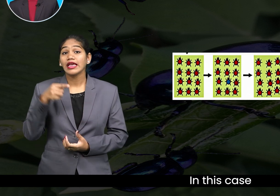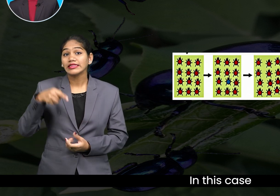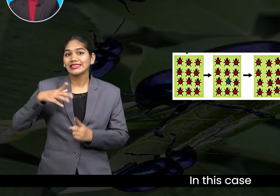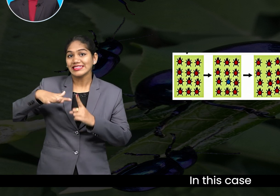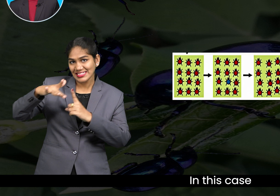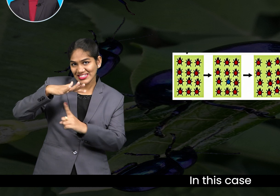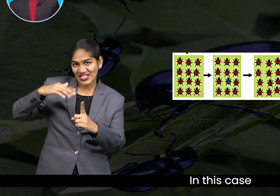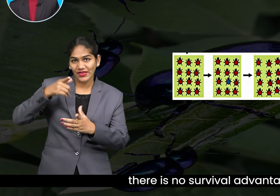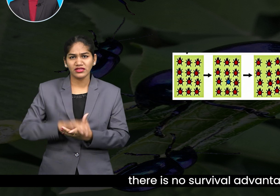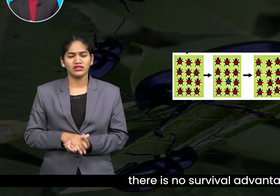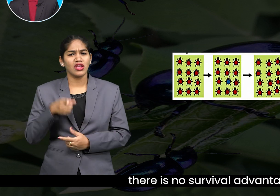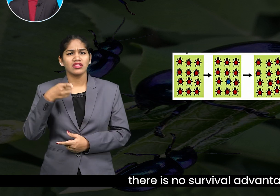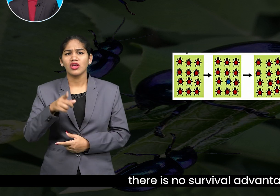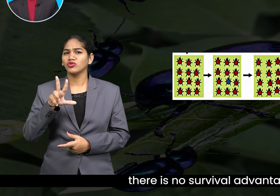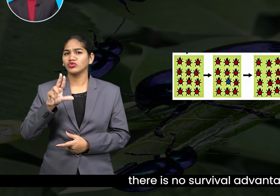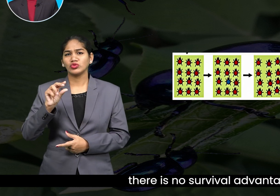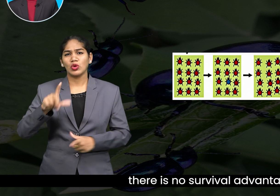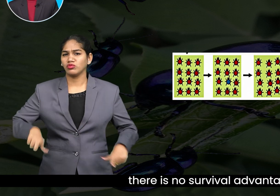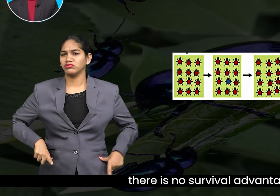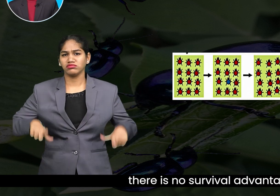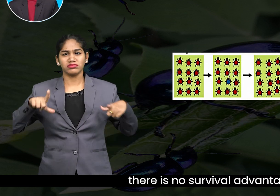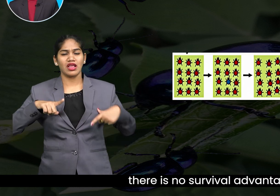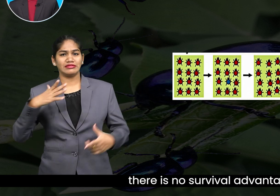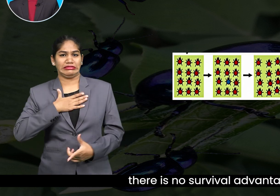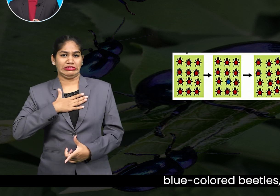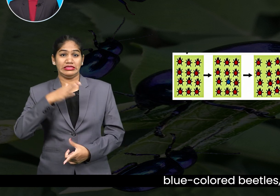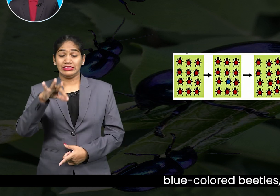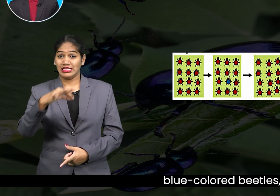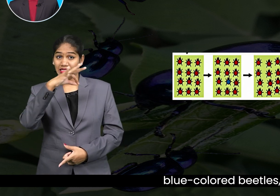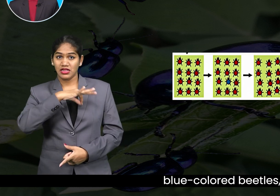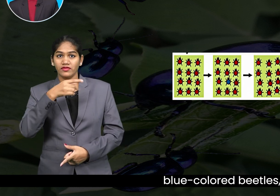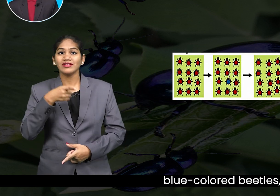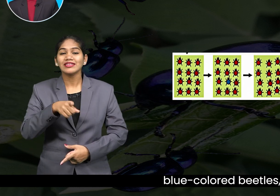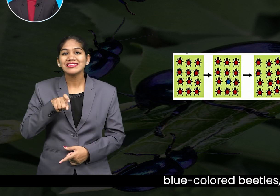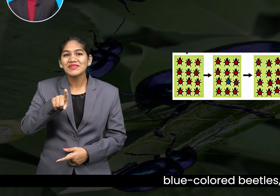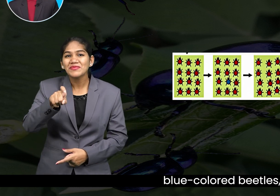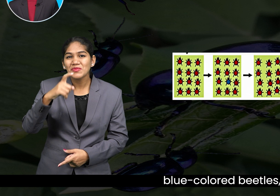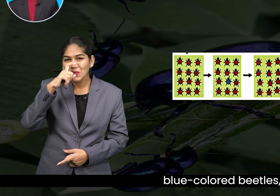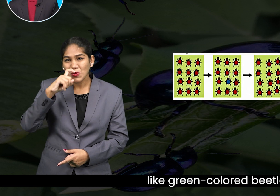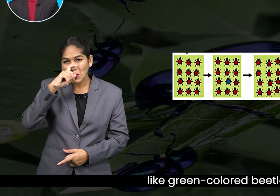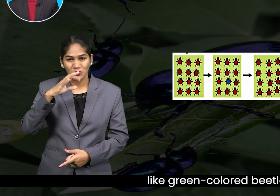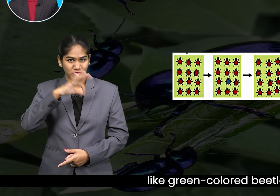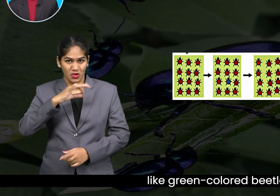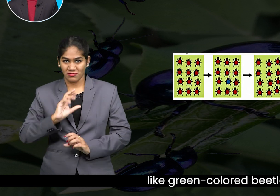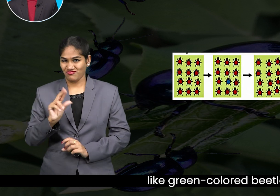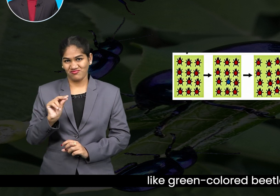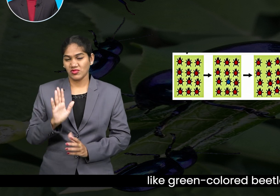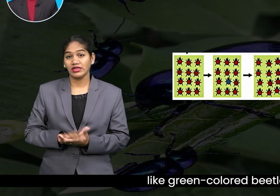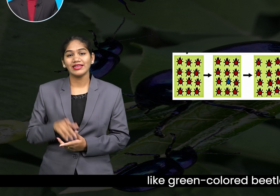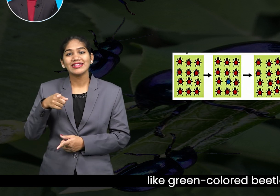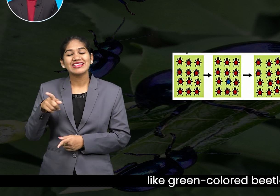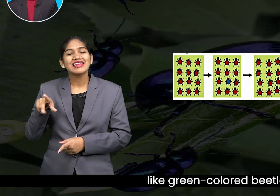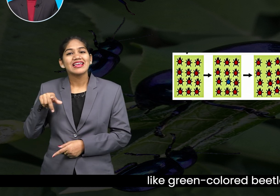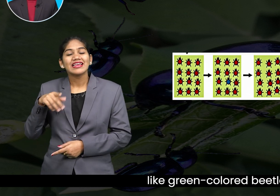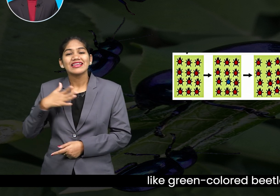In this case, there is no survival advantage for blue-colored beetles like